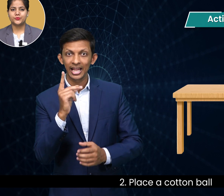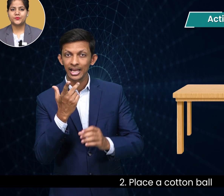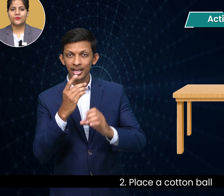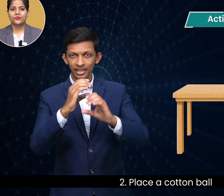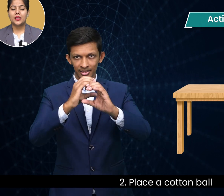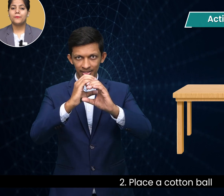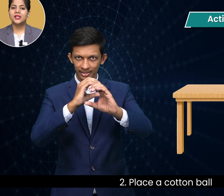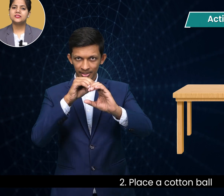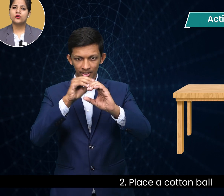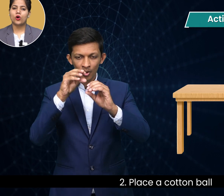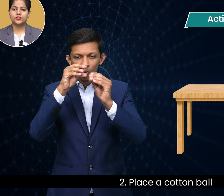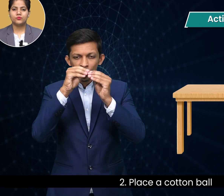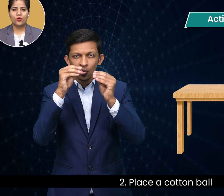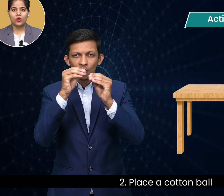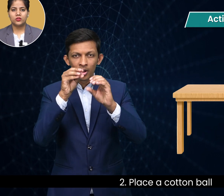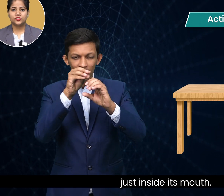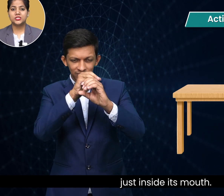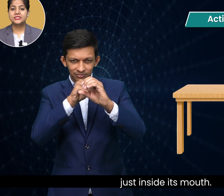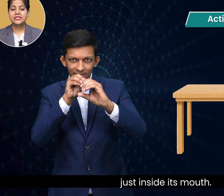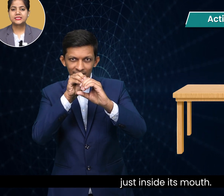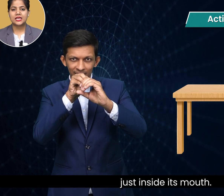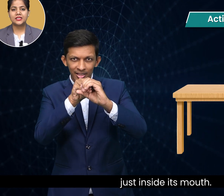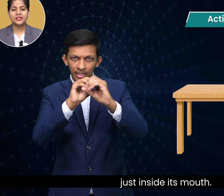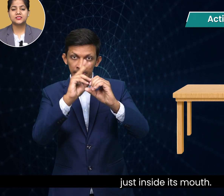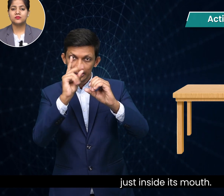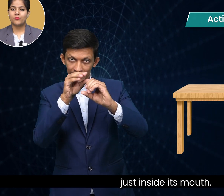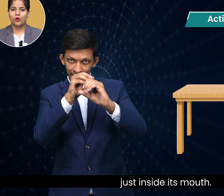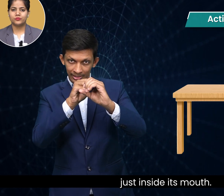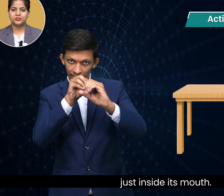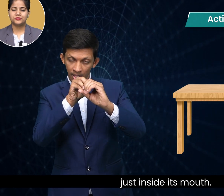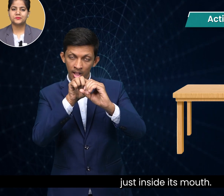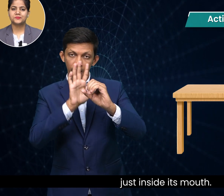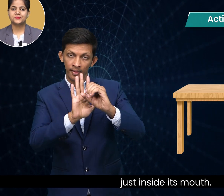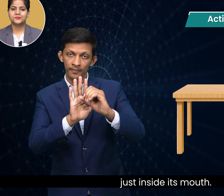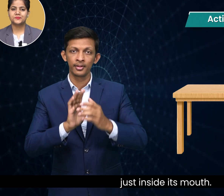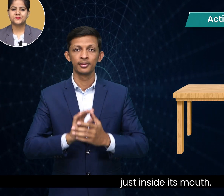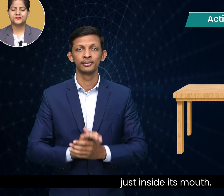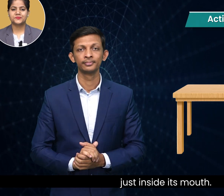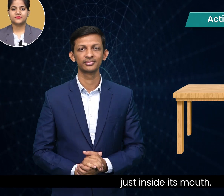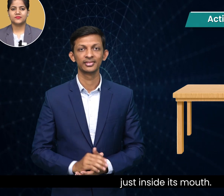Number 2. Place a cotton ball just inside its mouth.